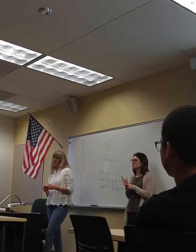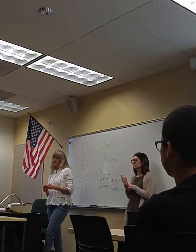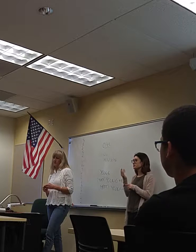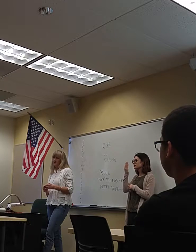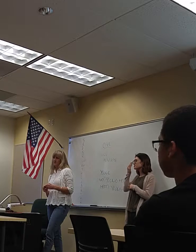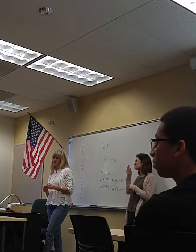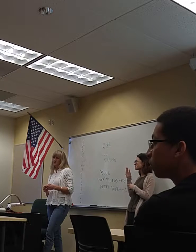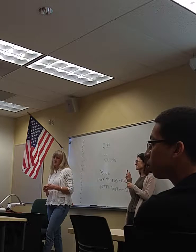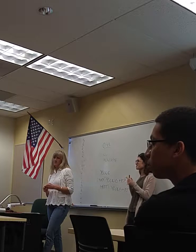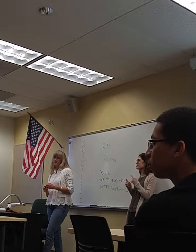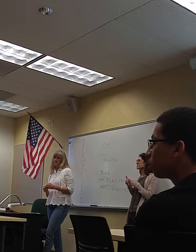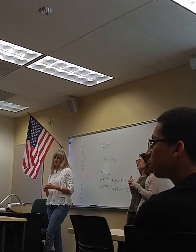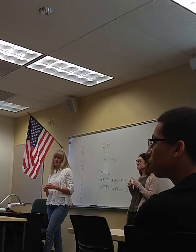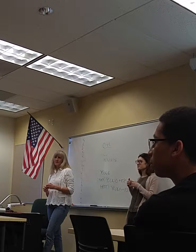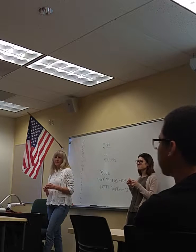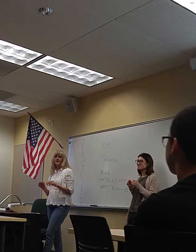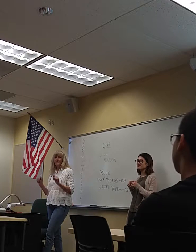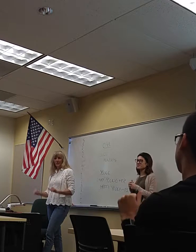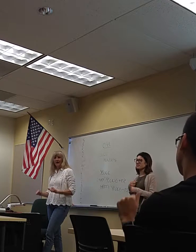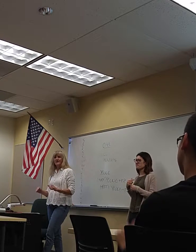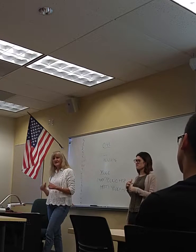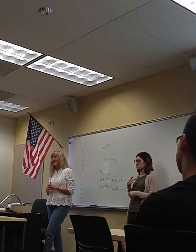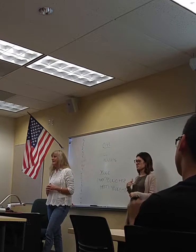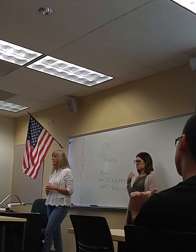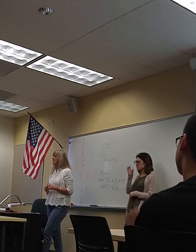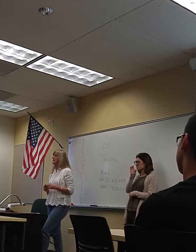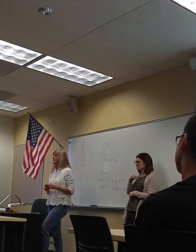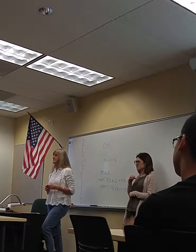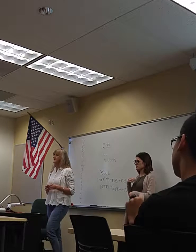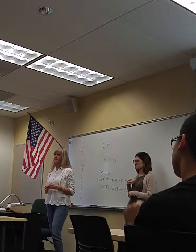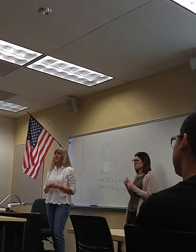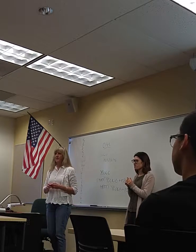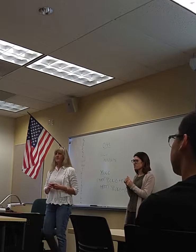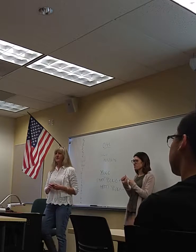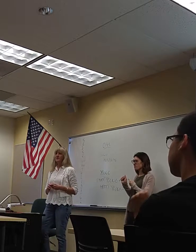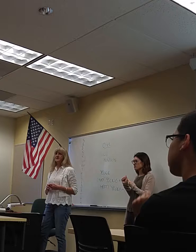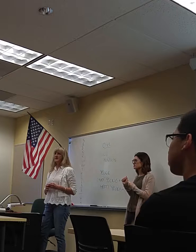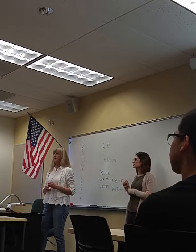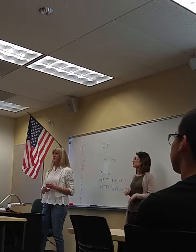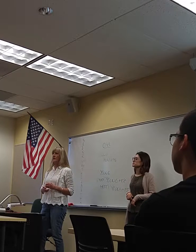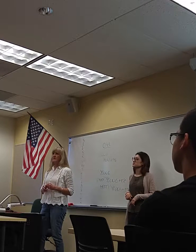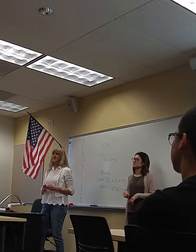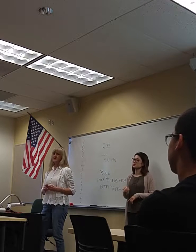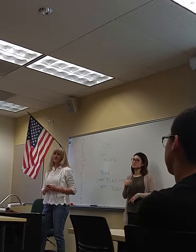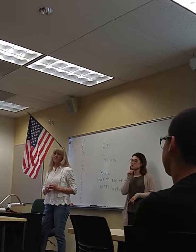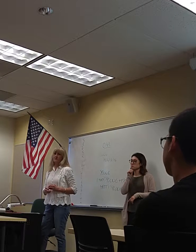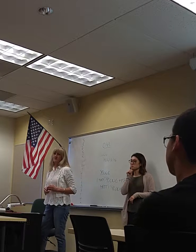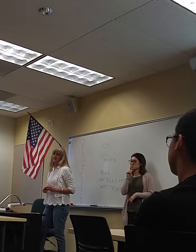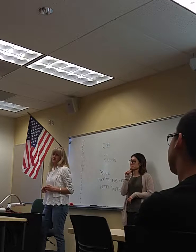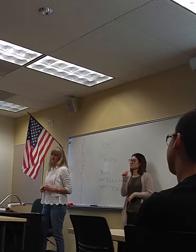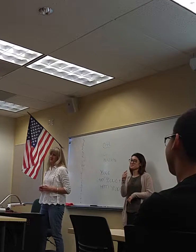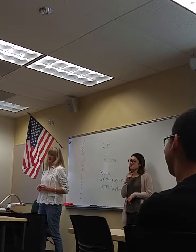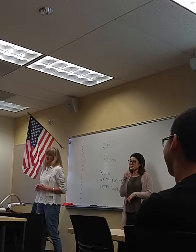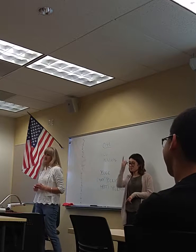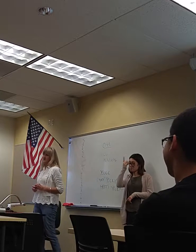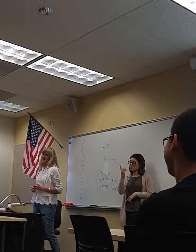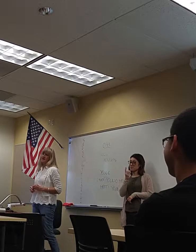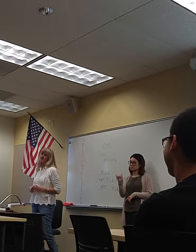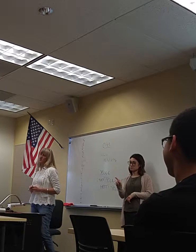It feels so weird. Did you A's? I know, yes. But don't say Debbie John, you said you're wrong. Say you're